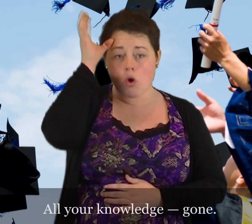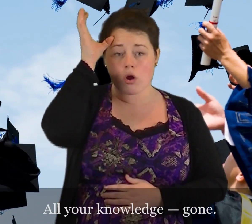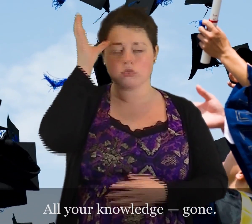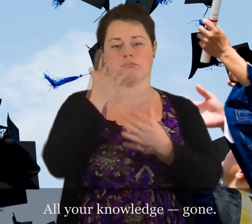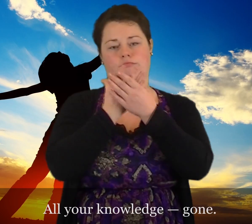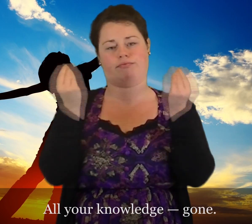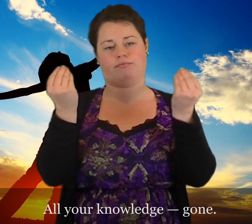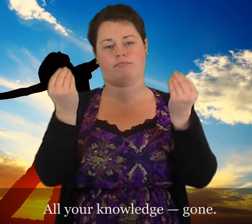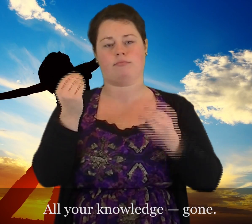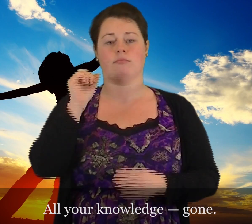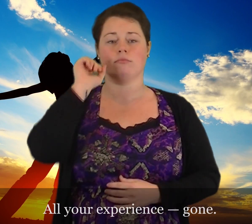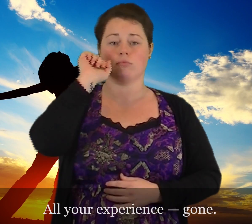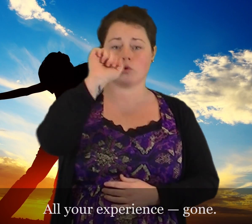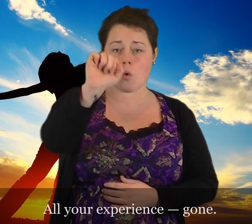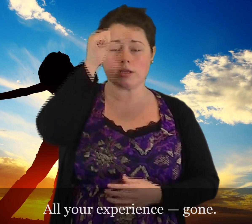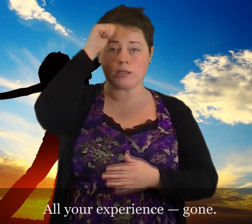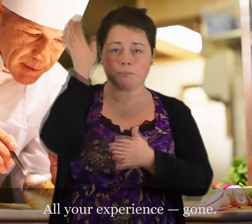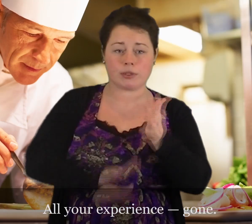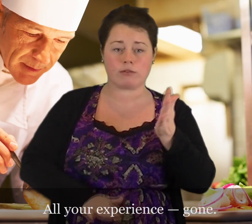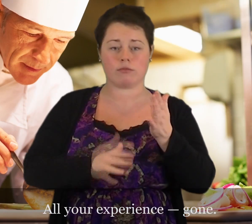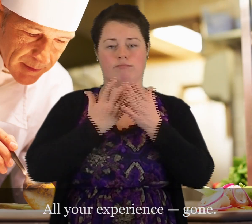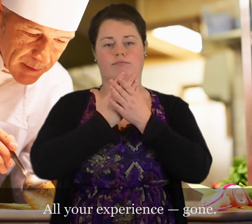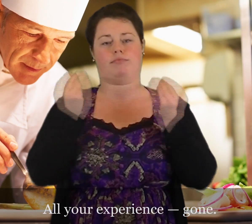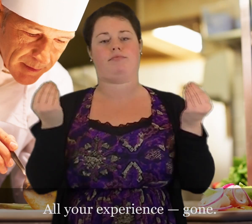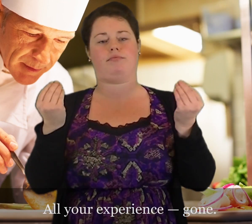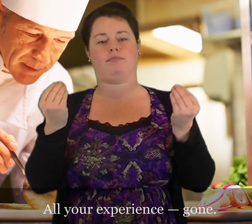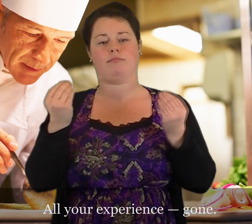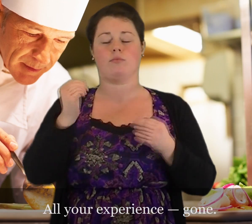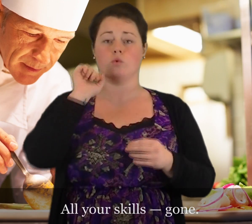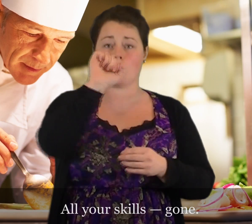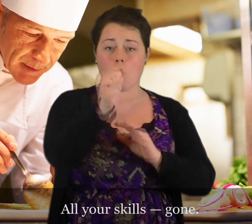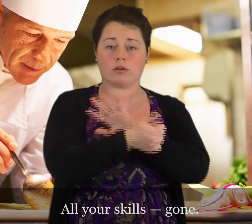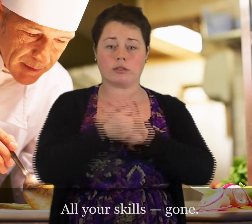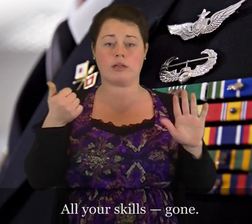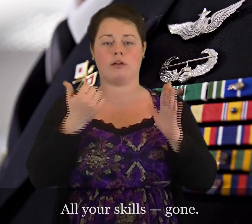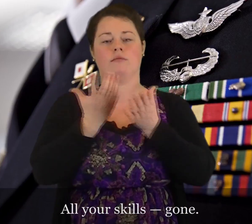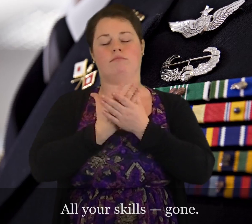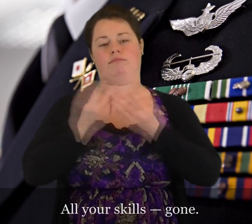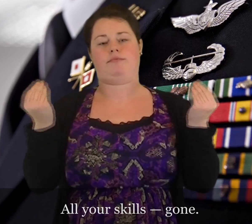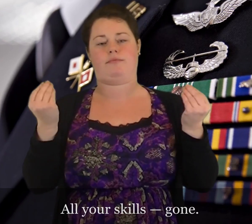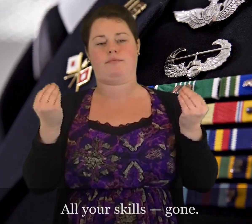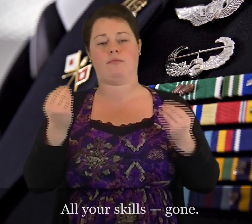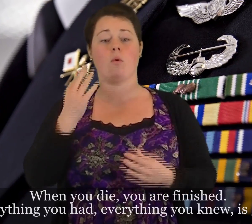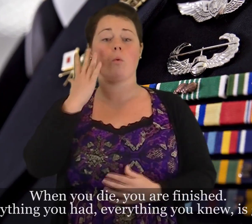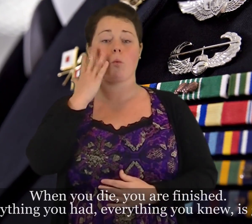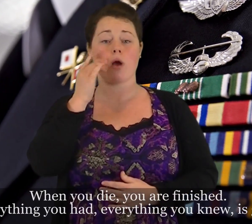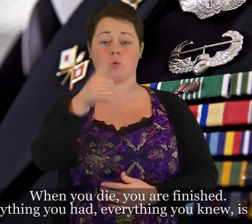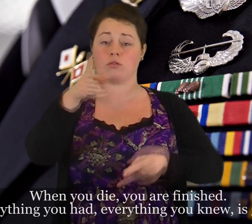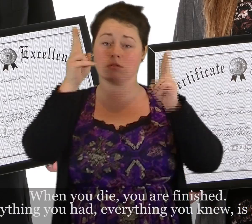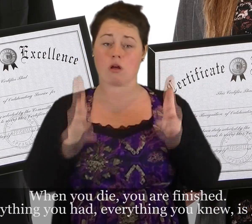learned, every experience you've ever had, every skill you've ever picked up, everything that's added anything to you and made